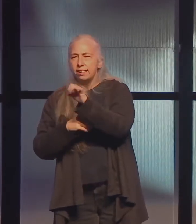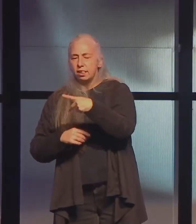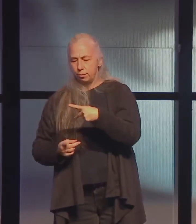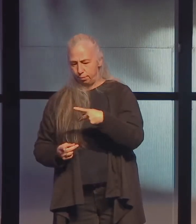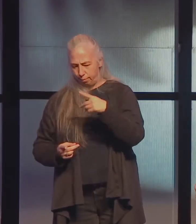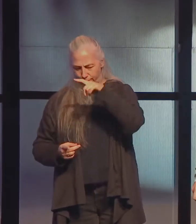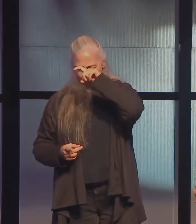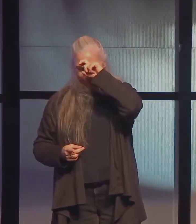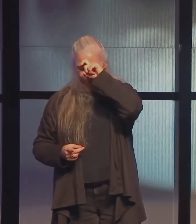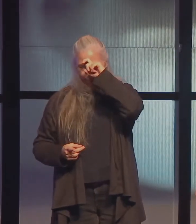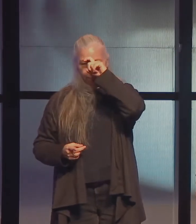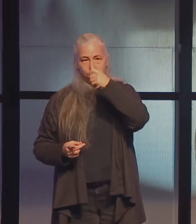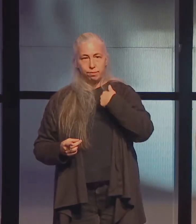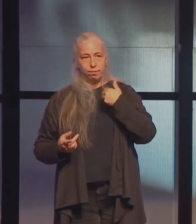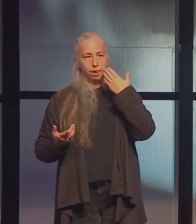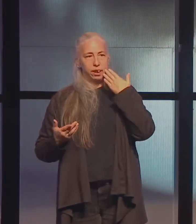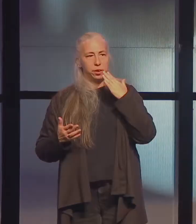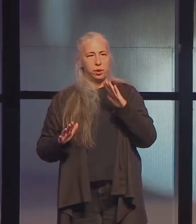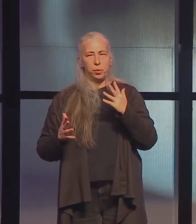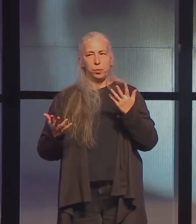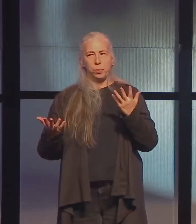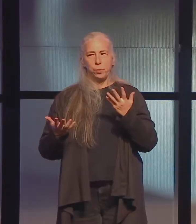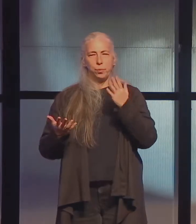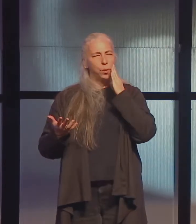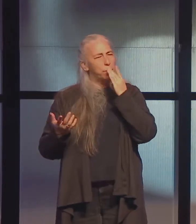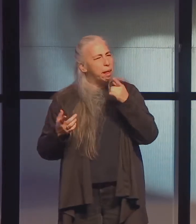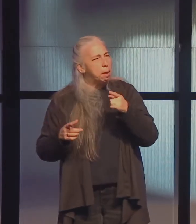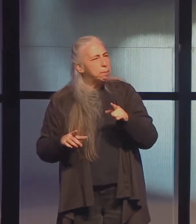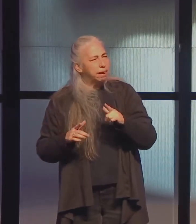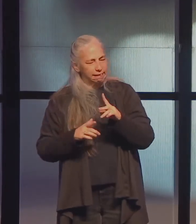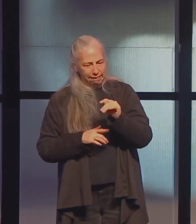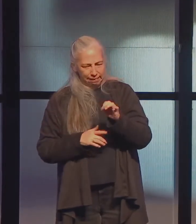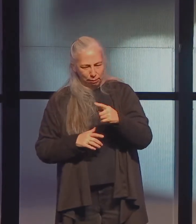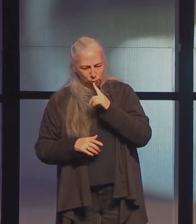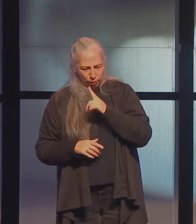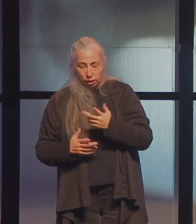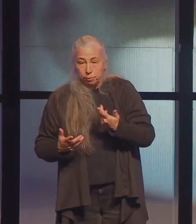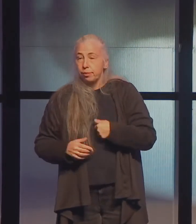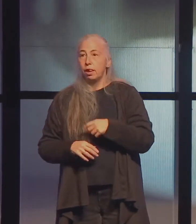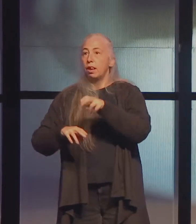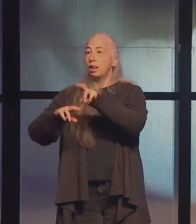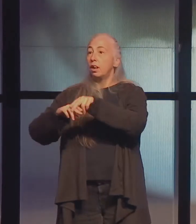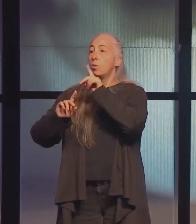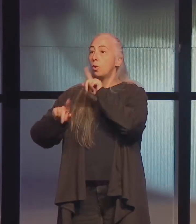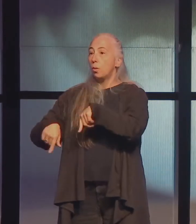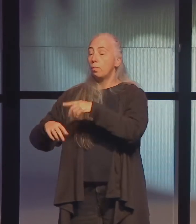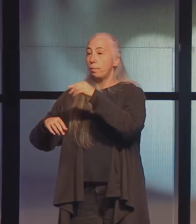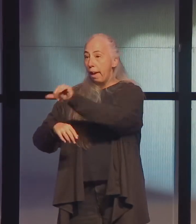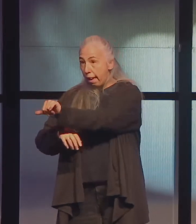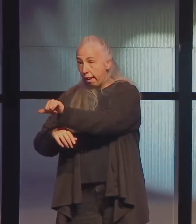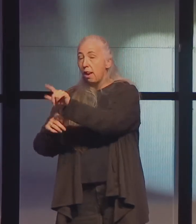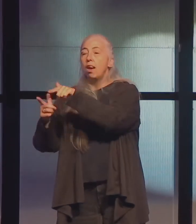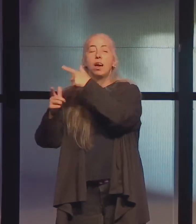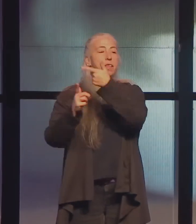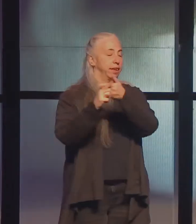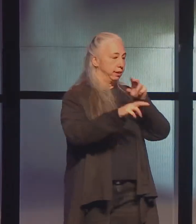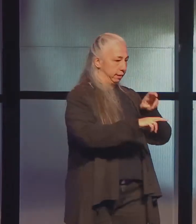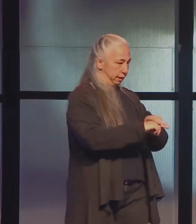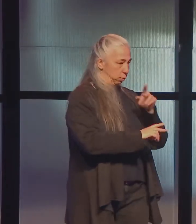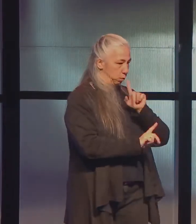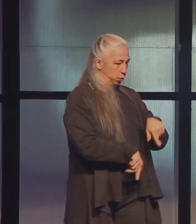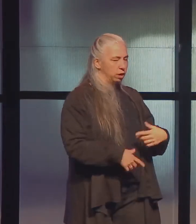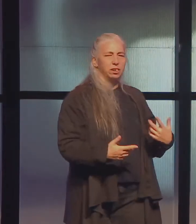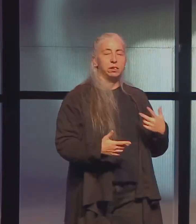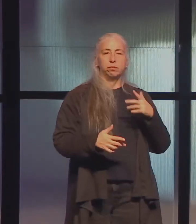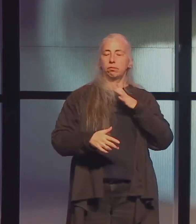me because I have no idea what's getting ready to happen. And then you go order, right? So those schemas, right, they work well, but then all of a sudden we